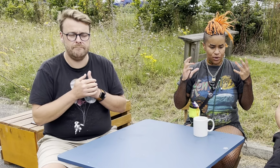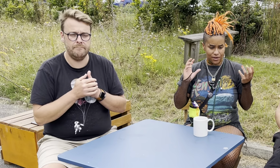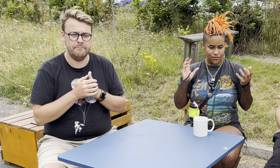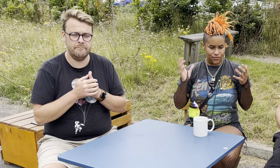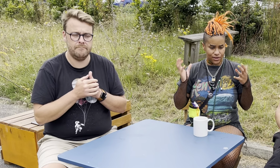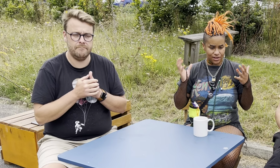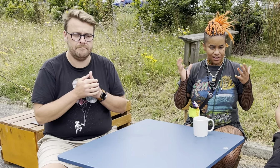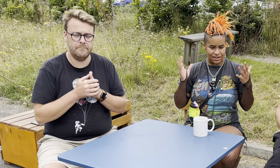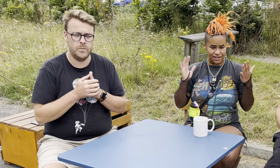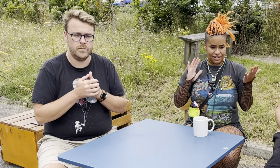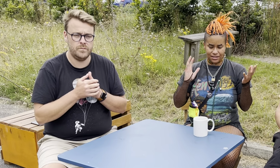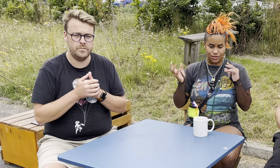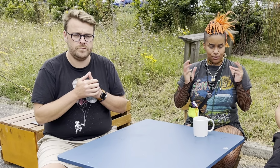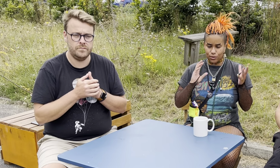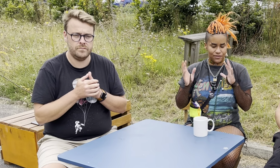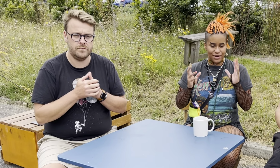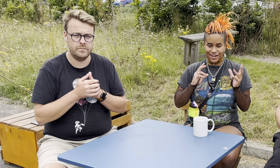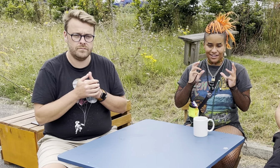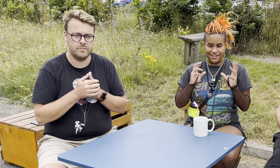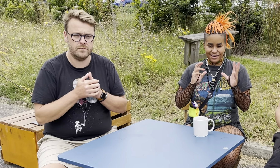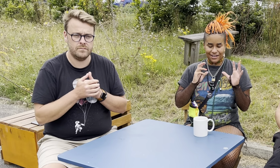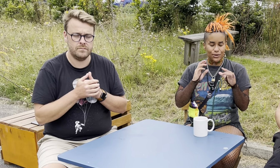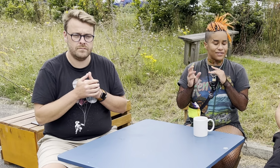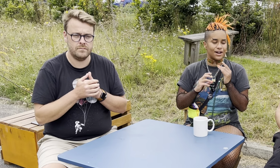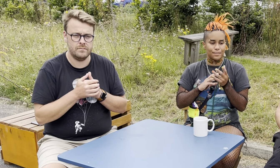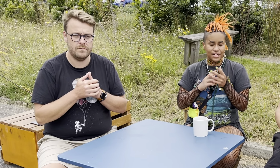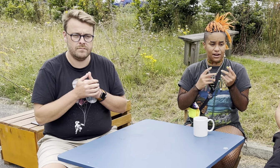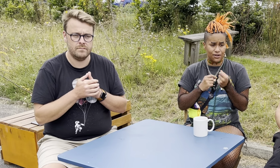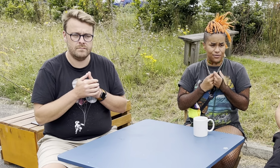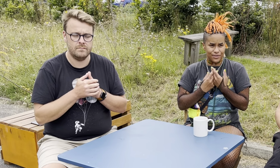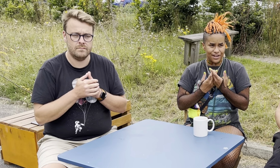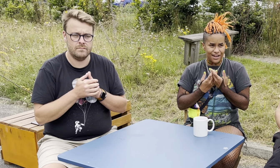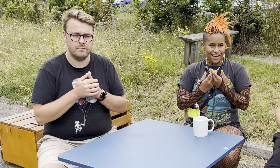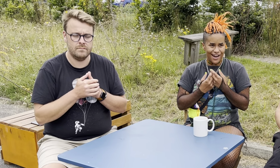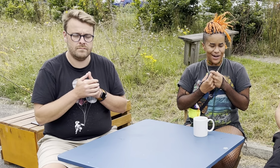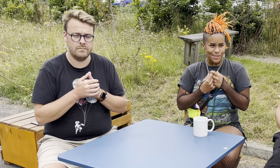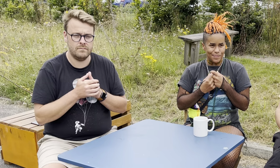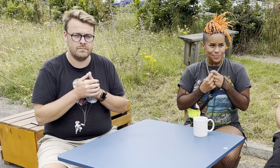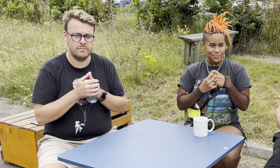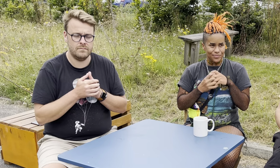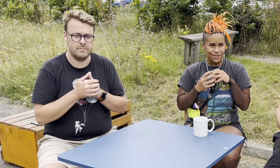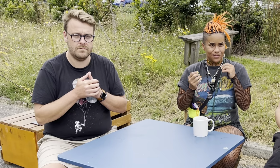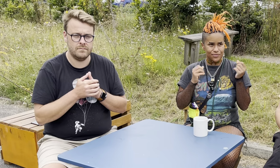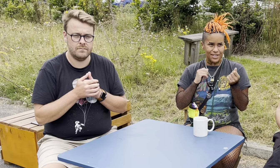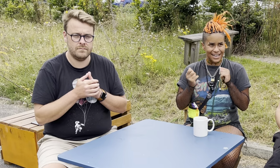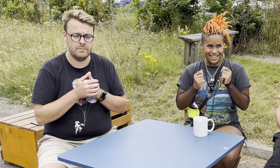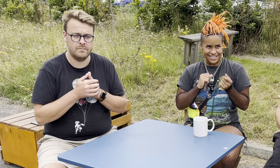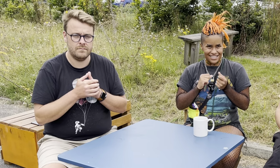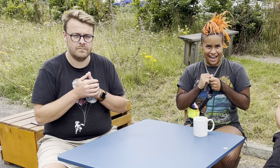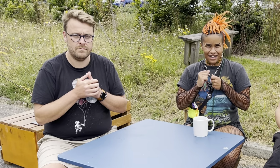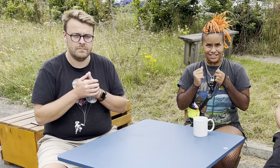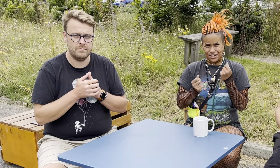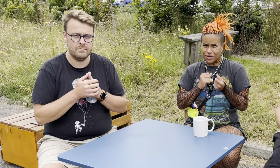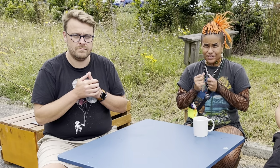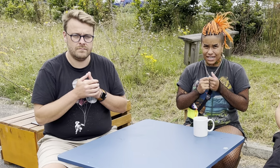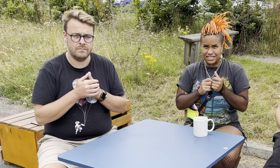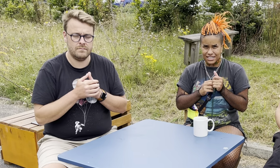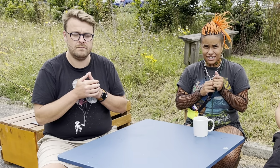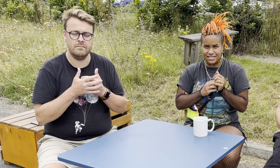with all of the company kind of feeding into the conversations in a